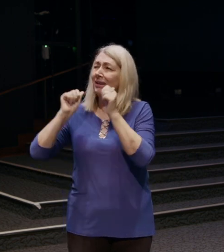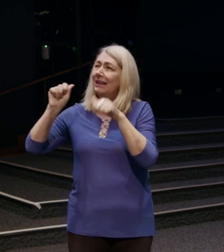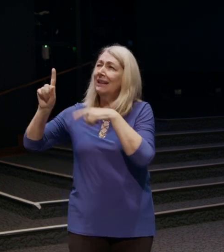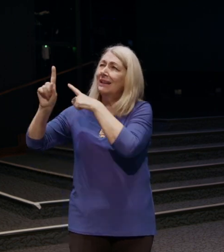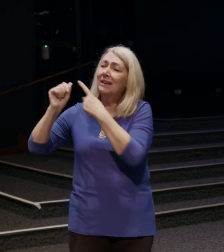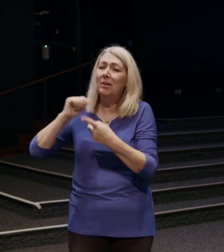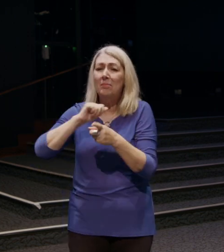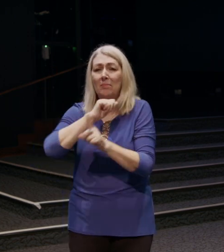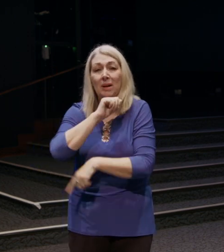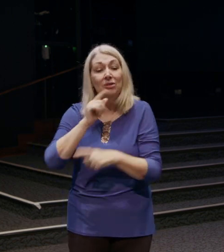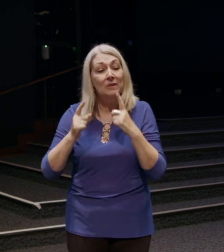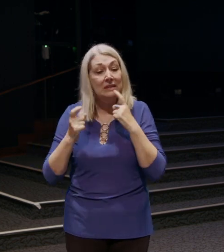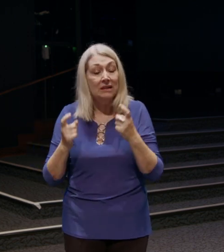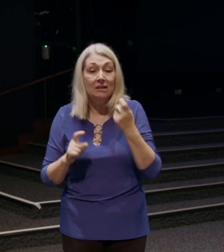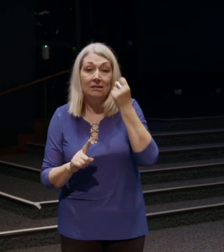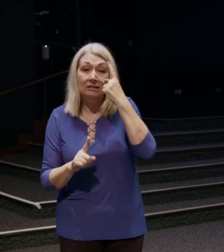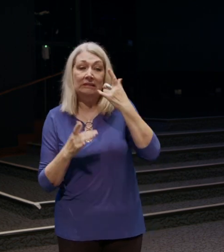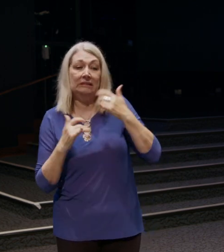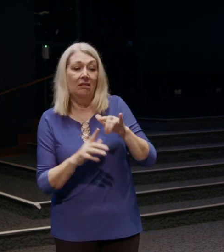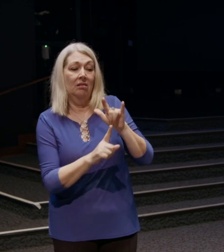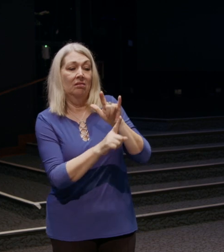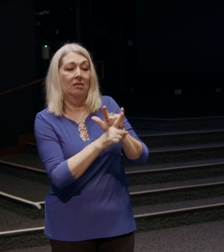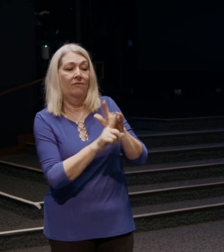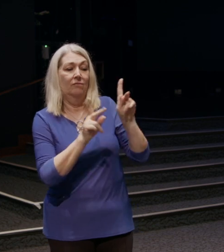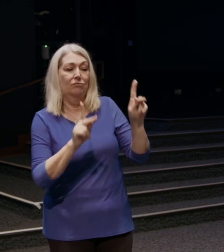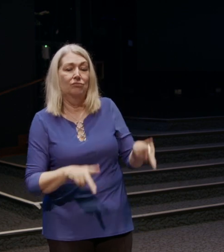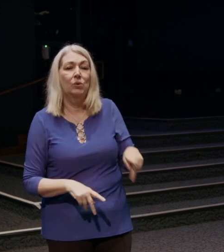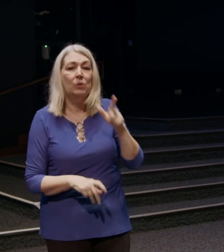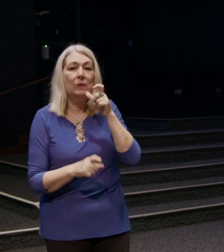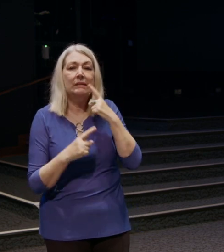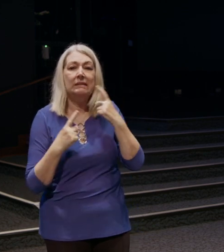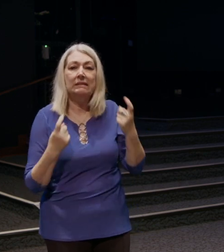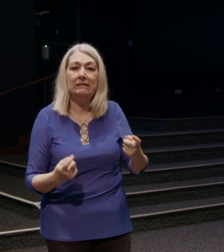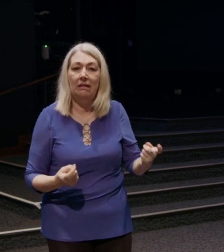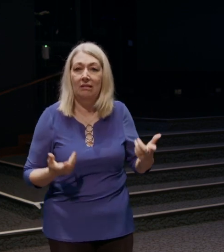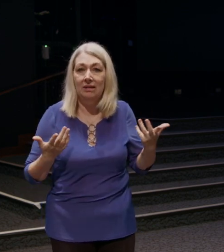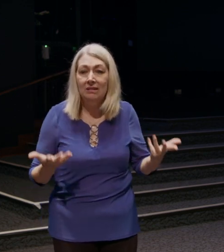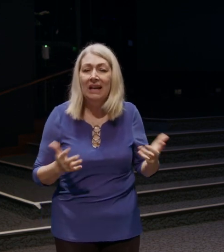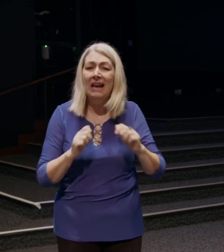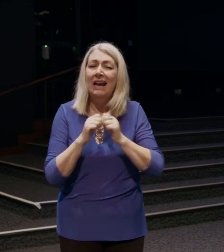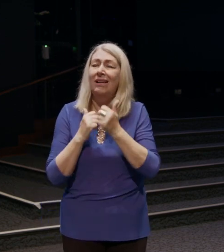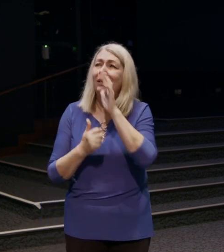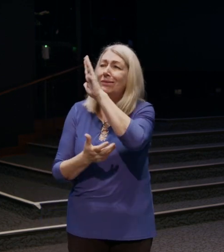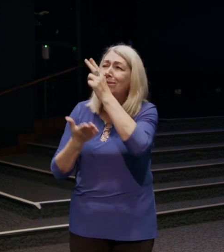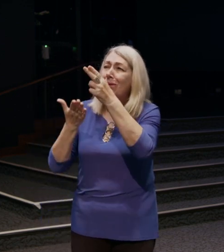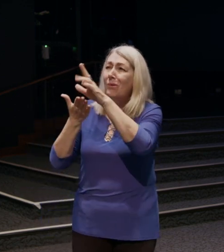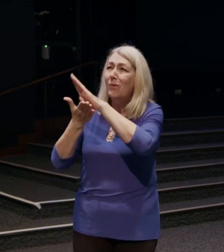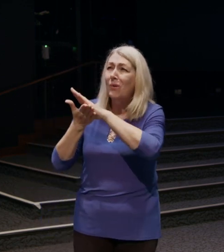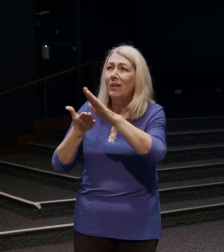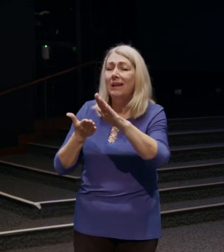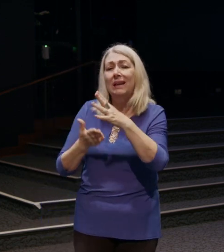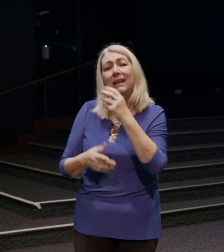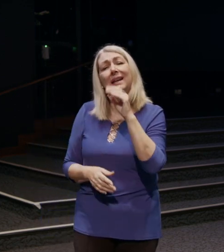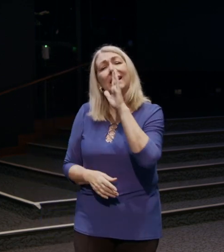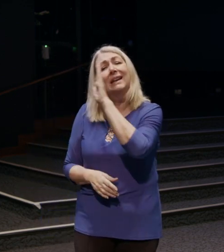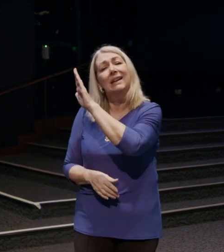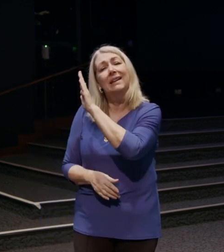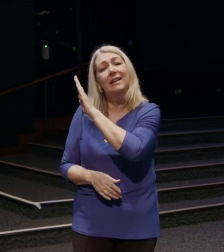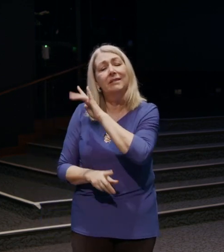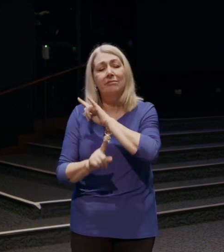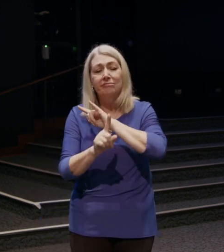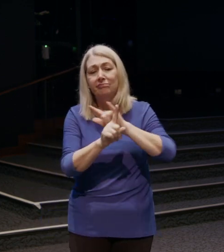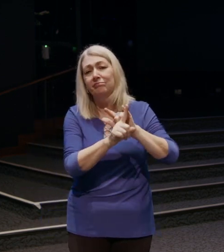sin while loving a sinner? How is his holiness and his affection